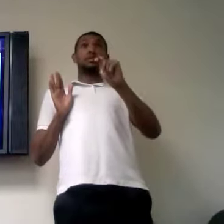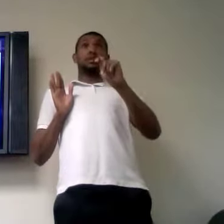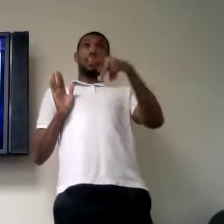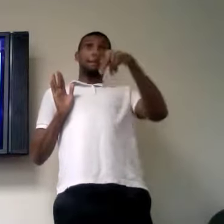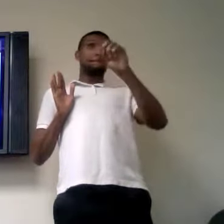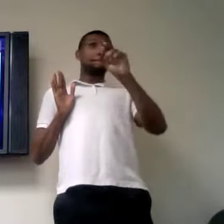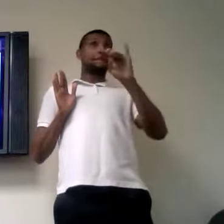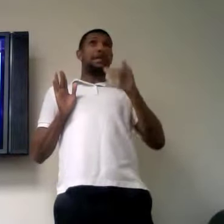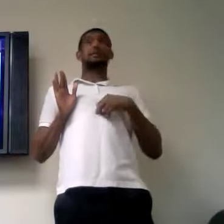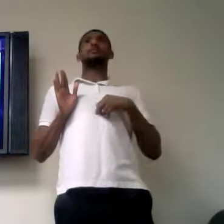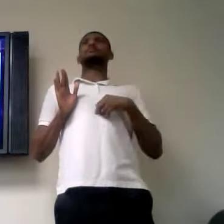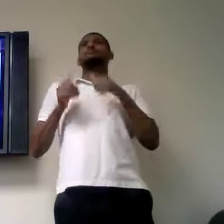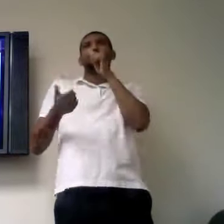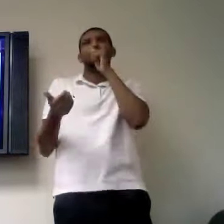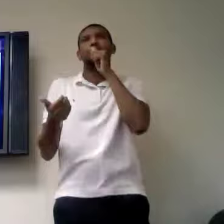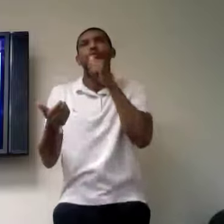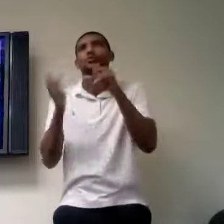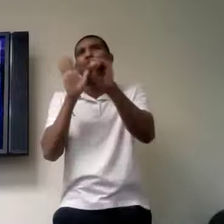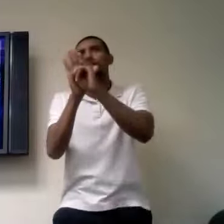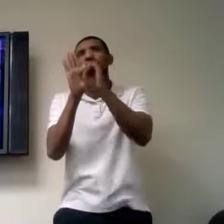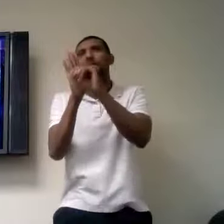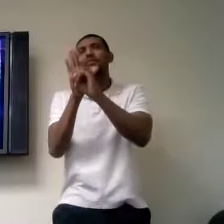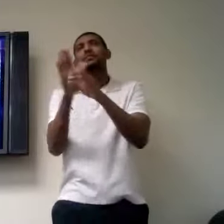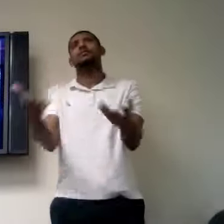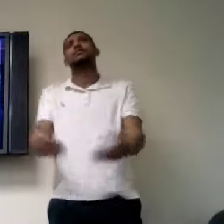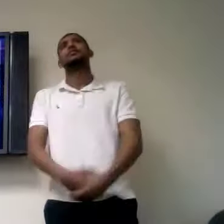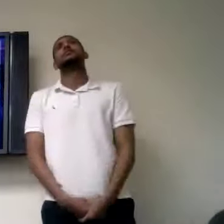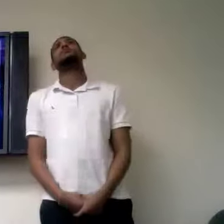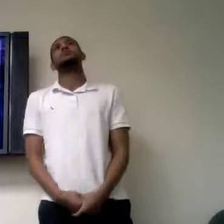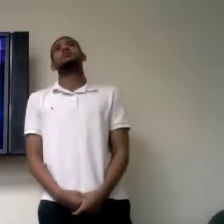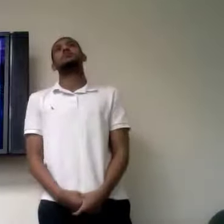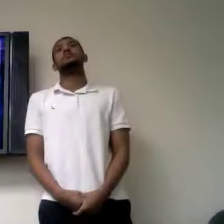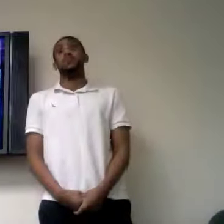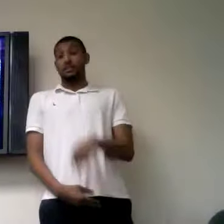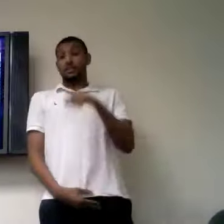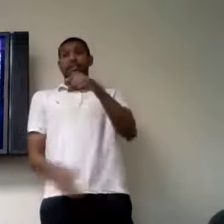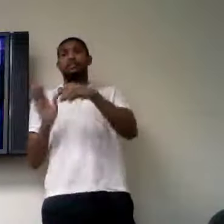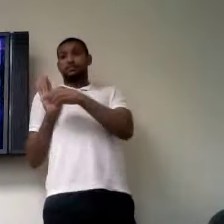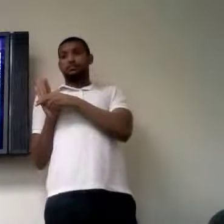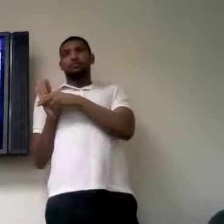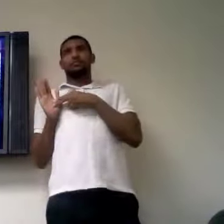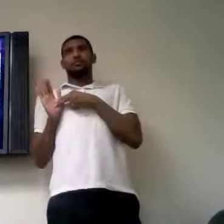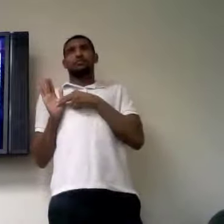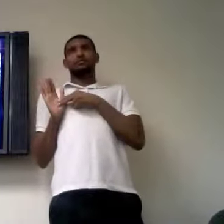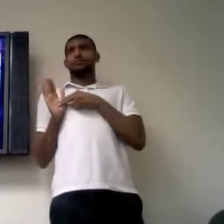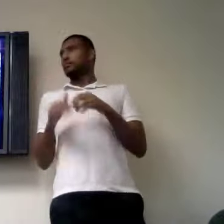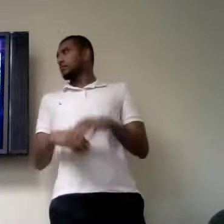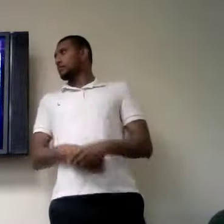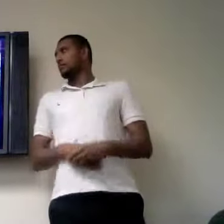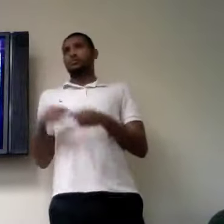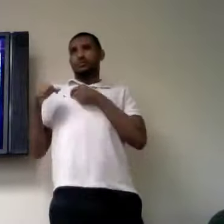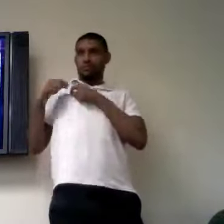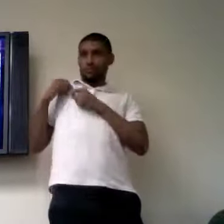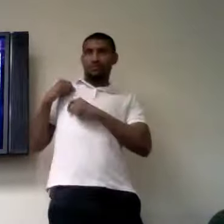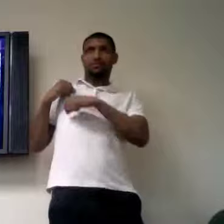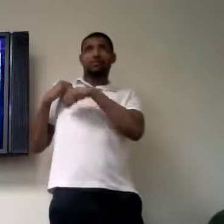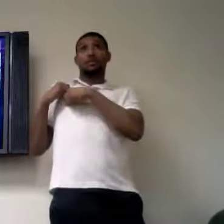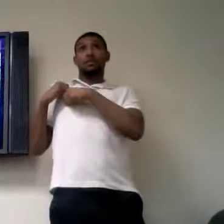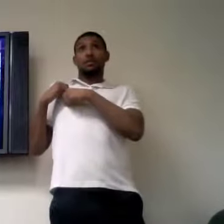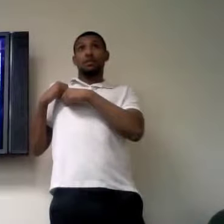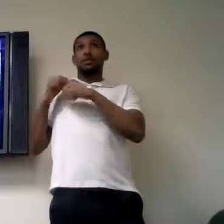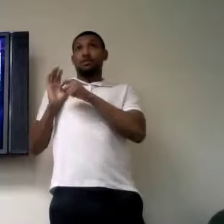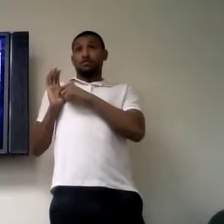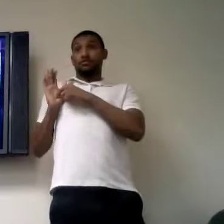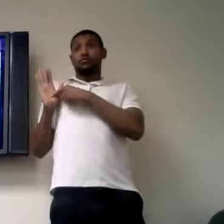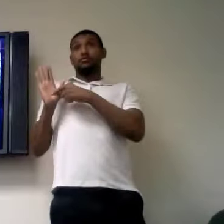secret identification device. These copperhead symbols would be pinned on the underside of lapels and only shown among